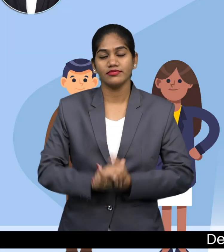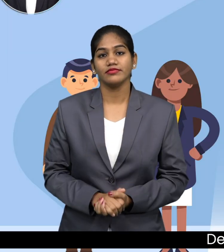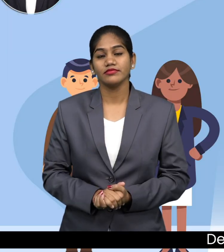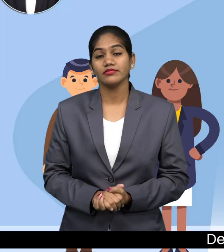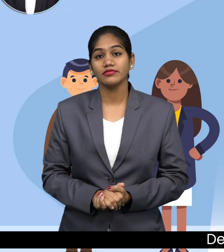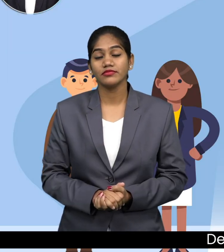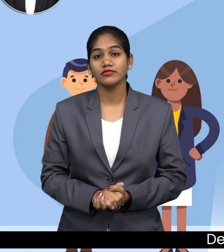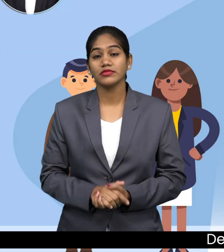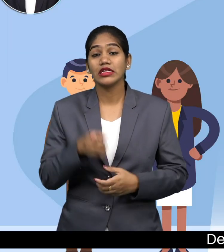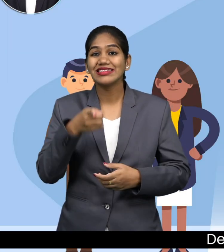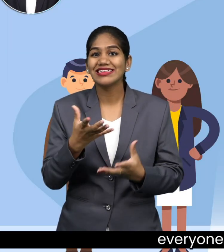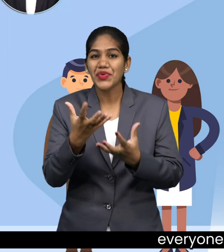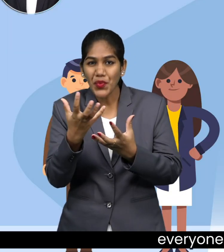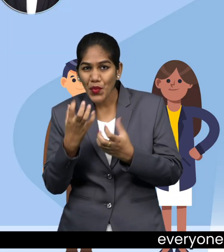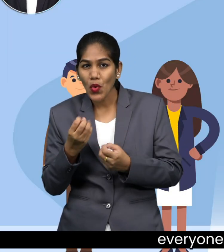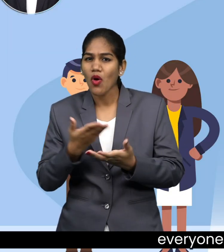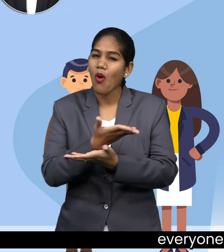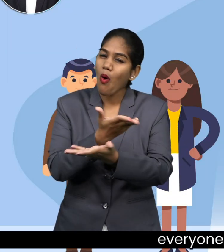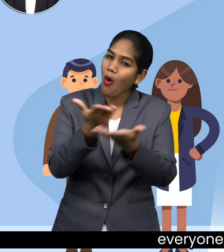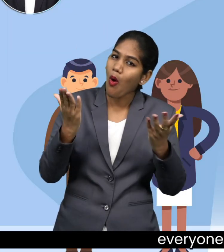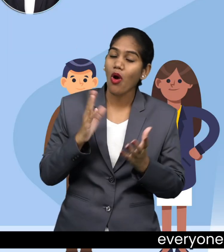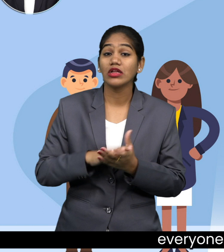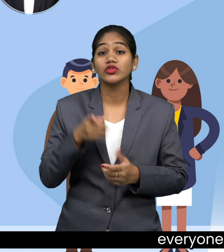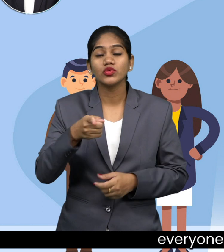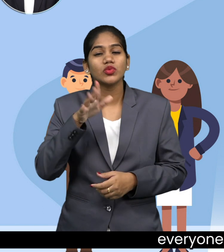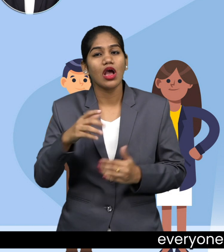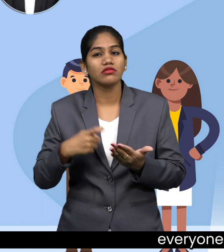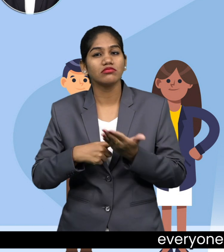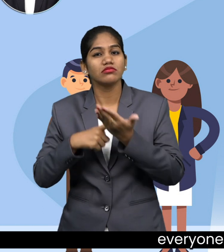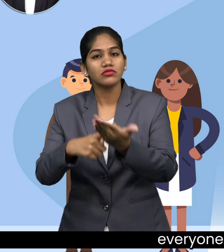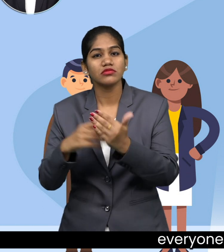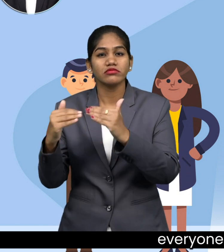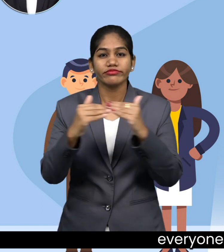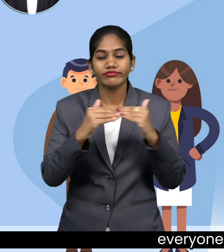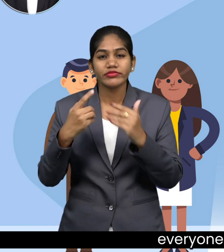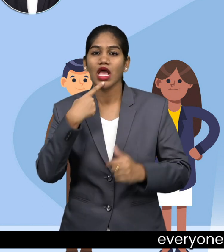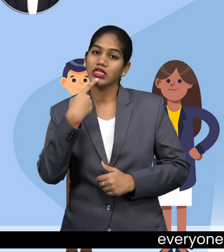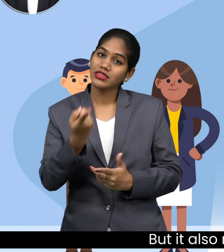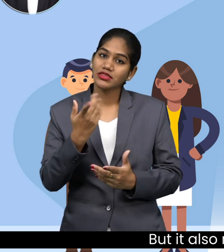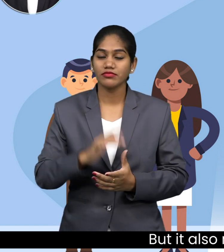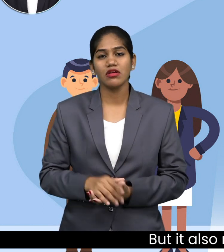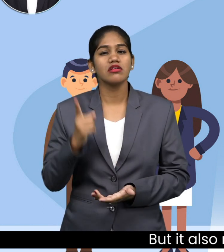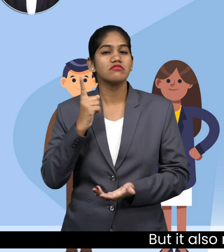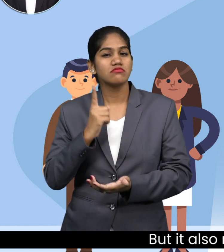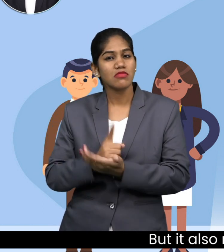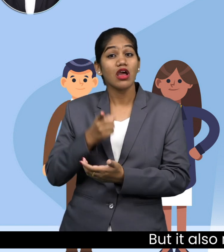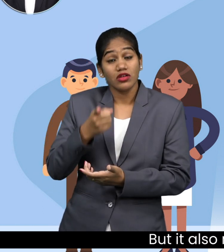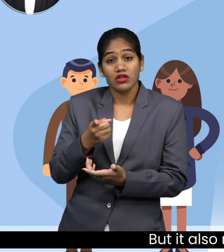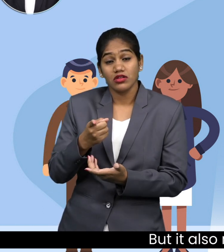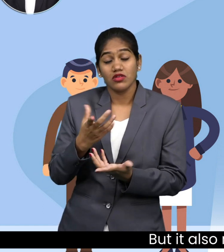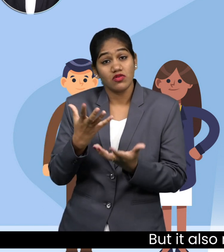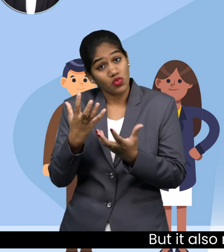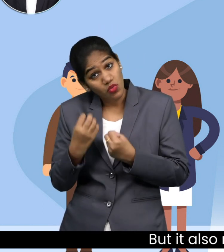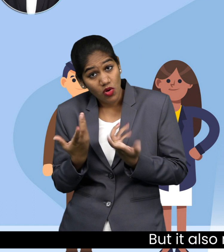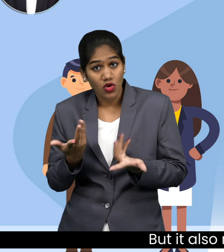democracy needs everyone to have an equal say. But it also